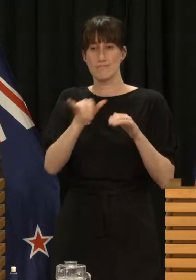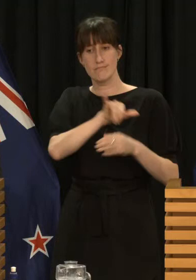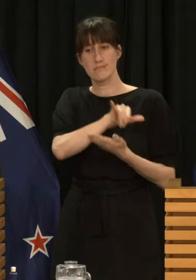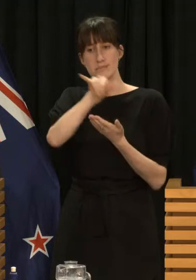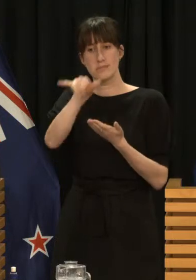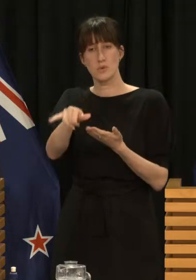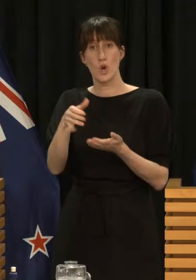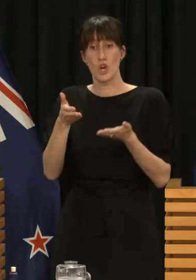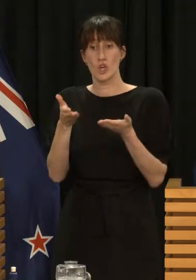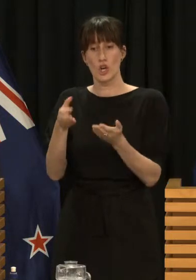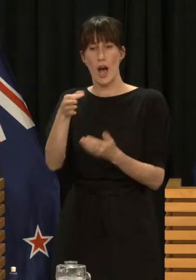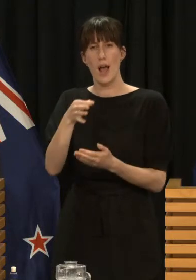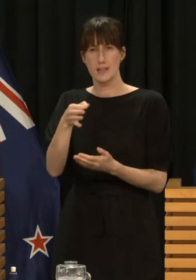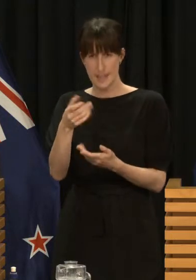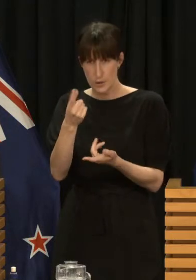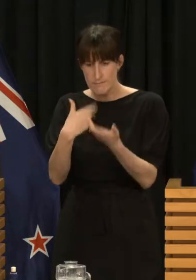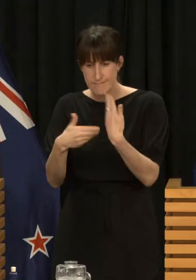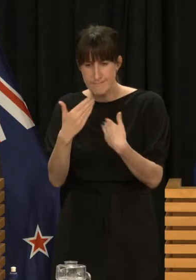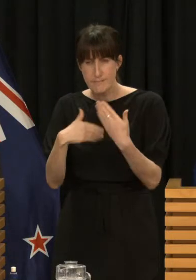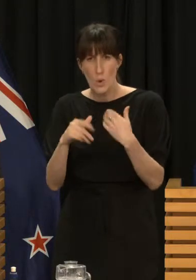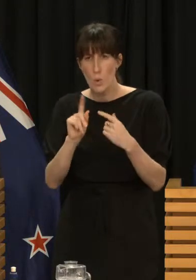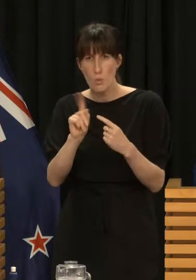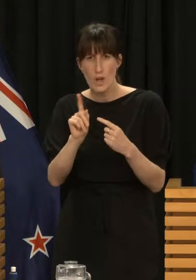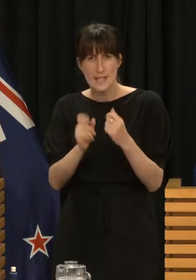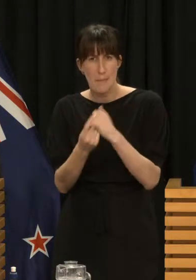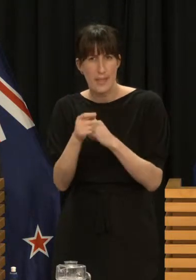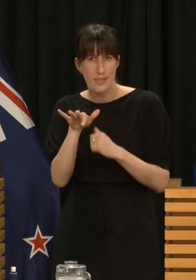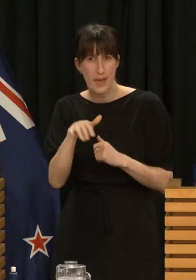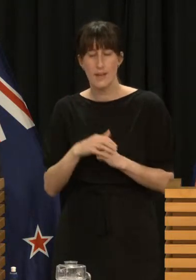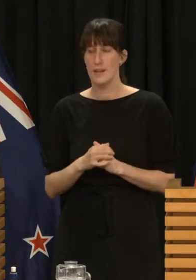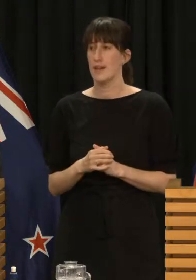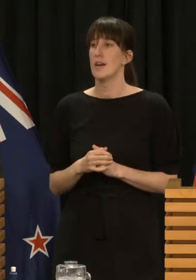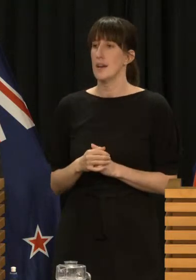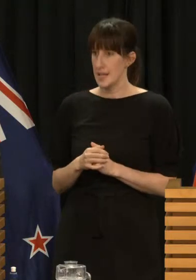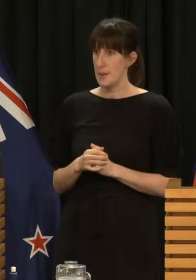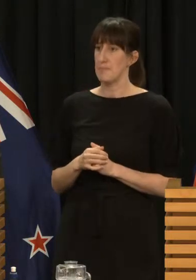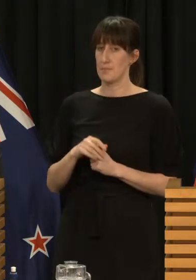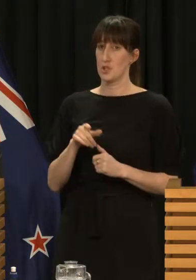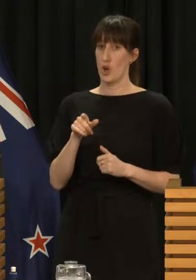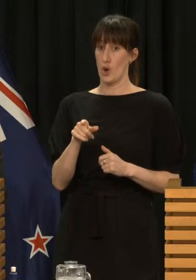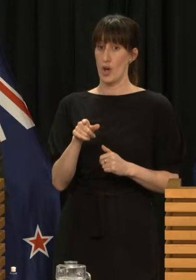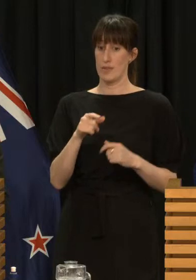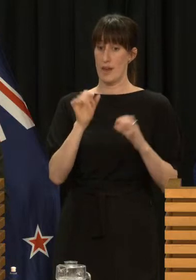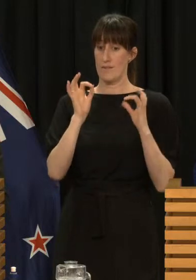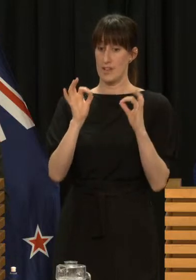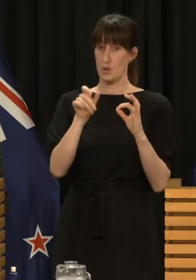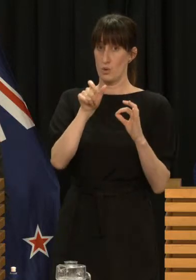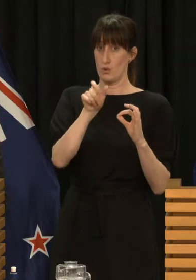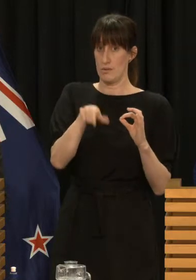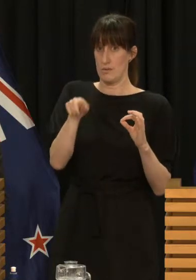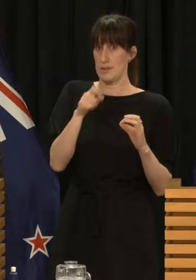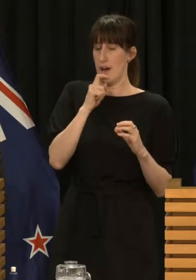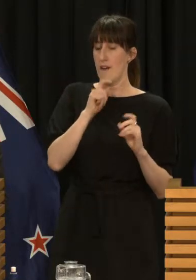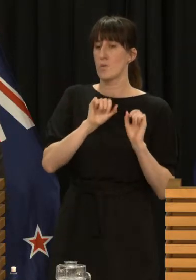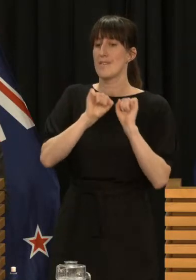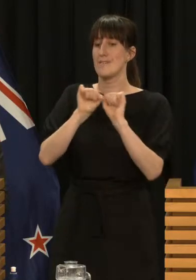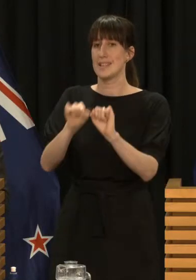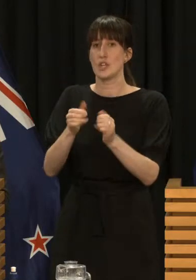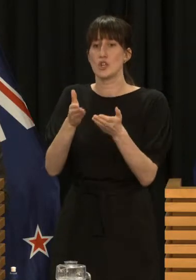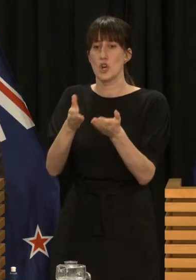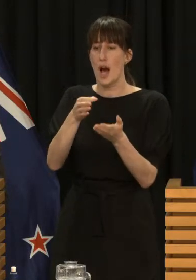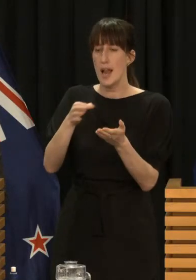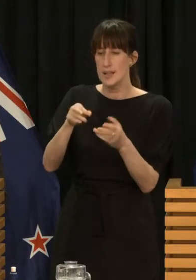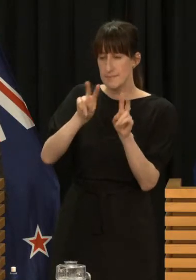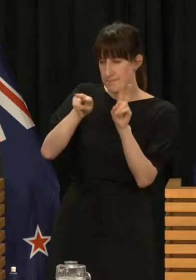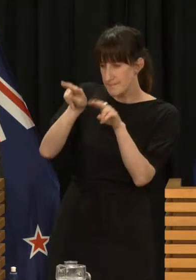looking at obviously what the testing capability is in the Cook Islands in the event that they need to do testing there.